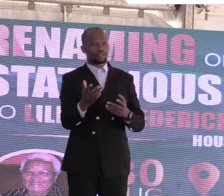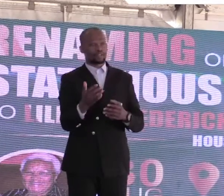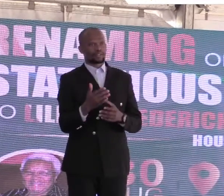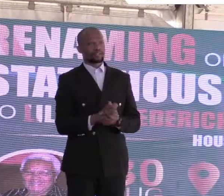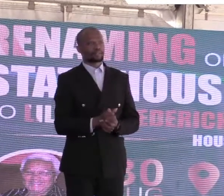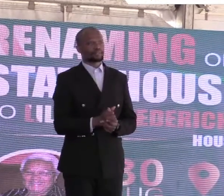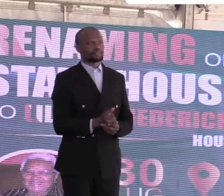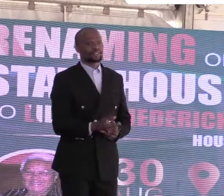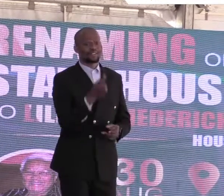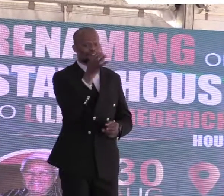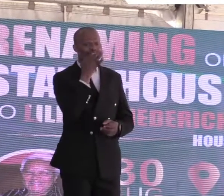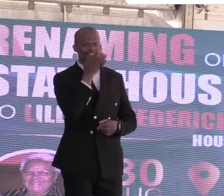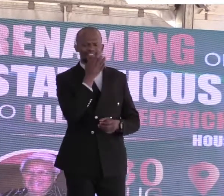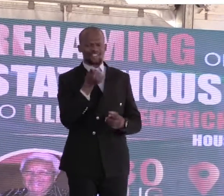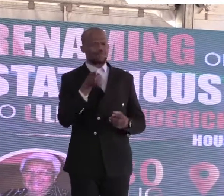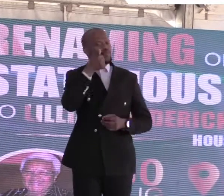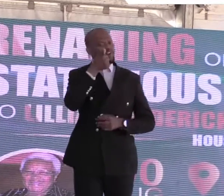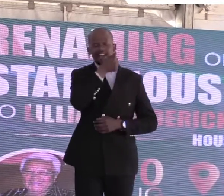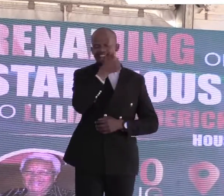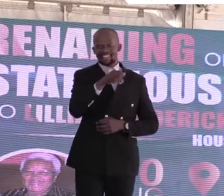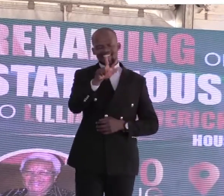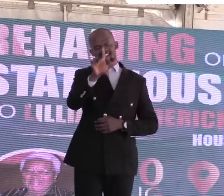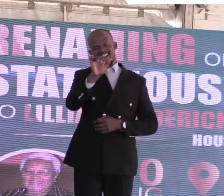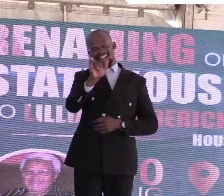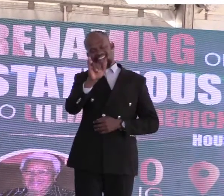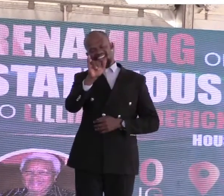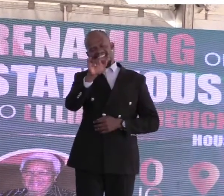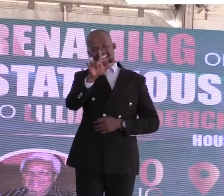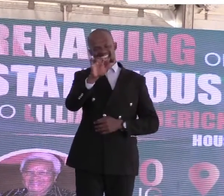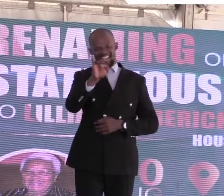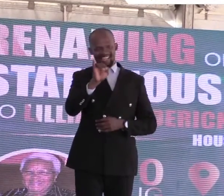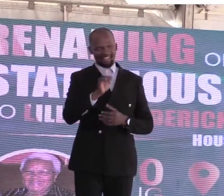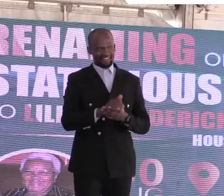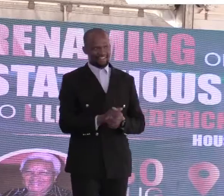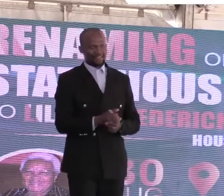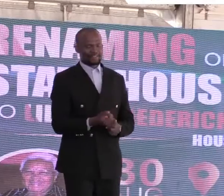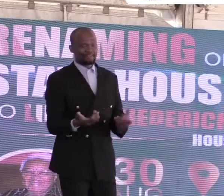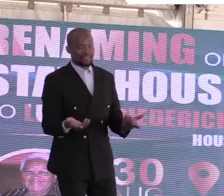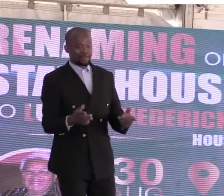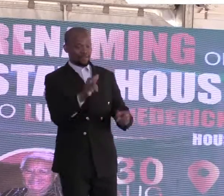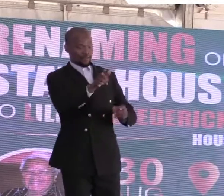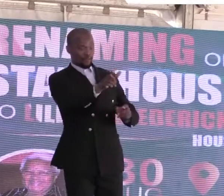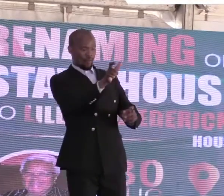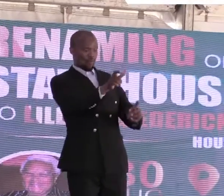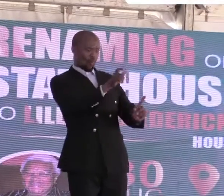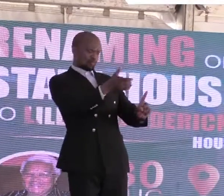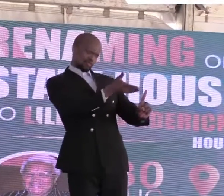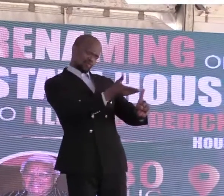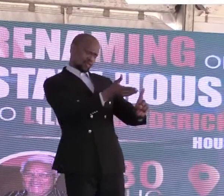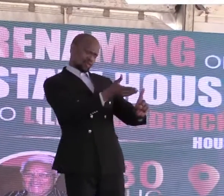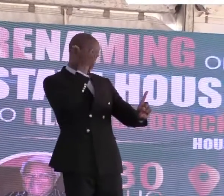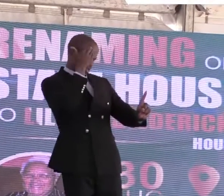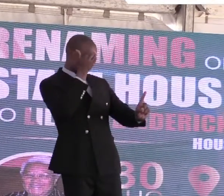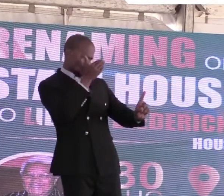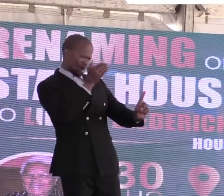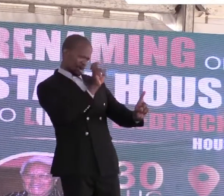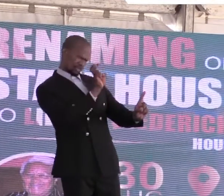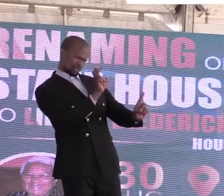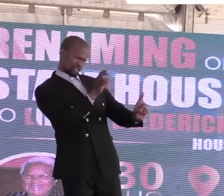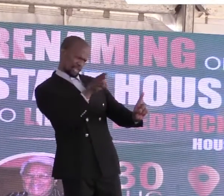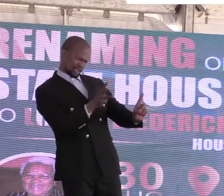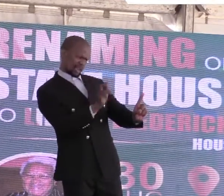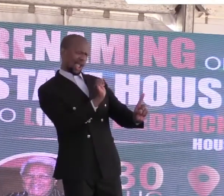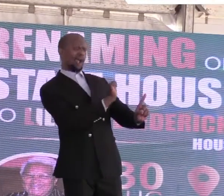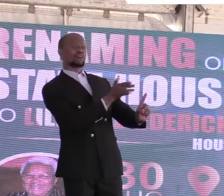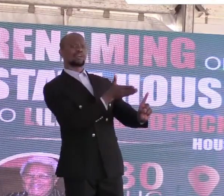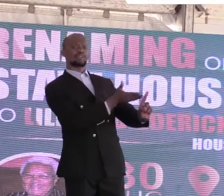ngu-Aunt Lily. So you know umntu unendlela aziwa ngazo ngabantu bakhe,